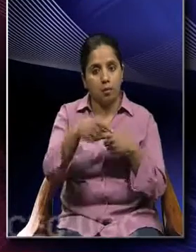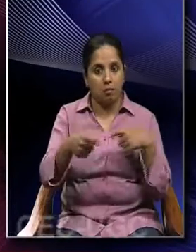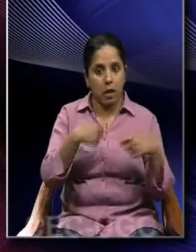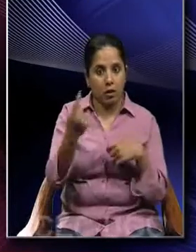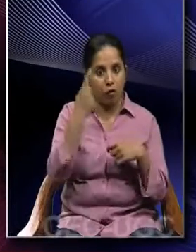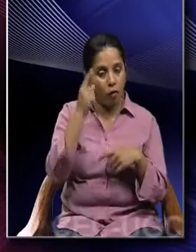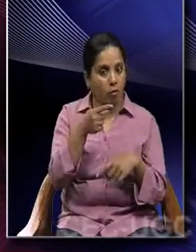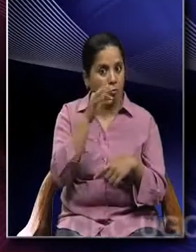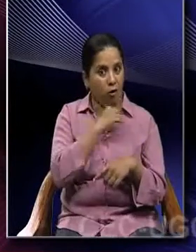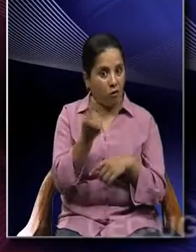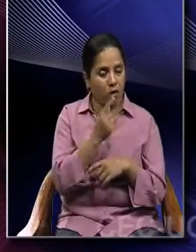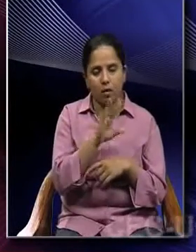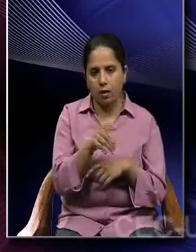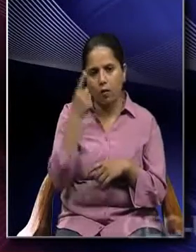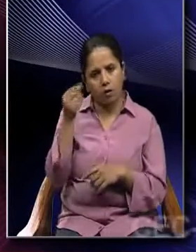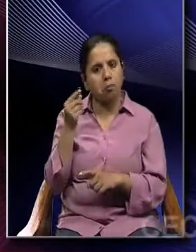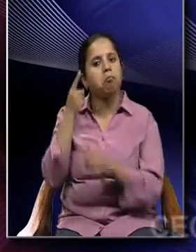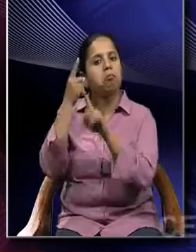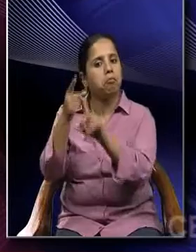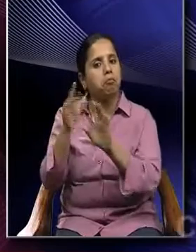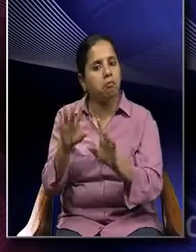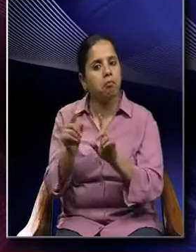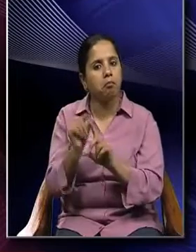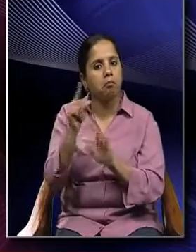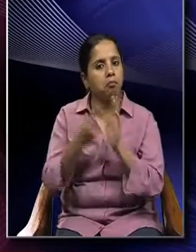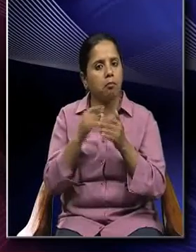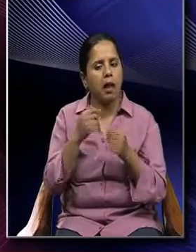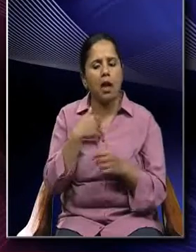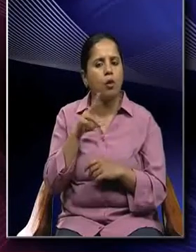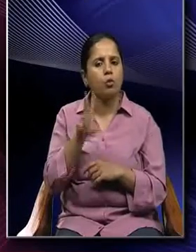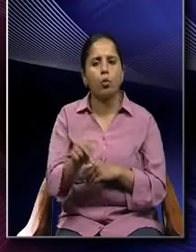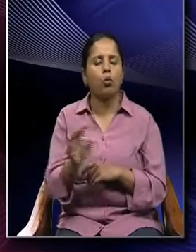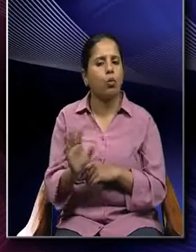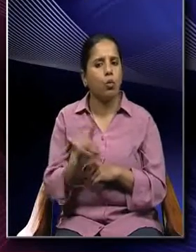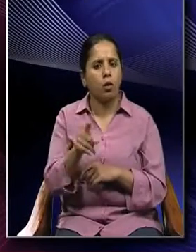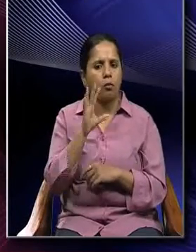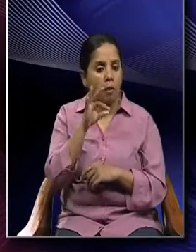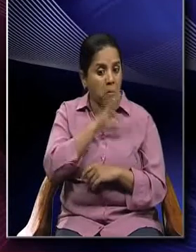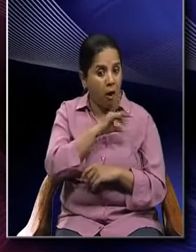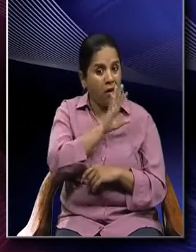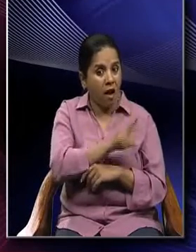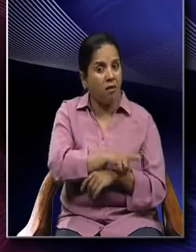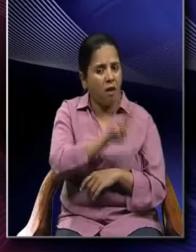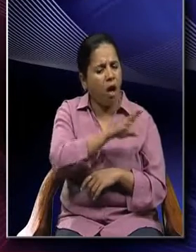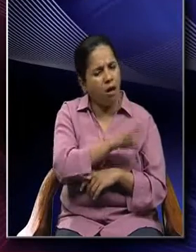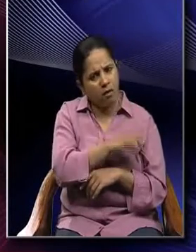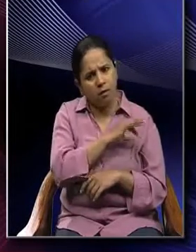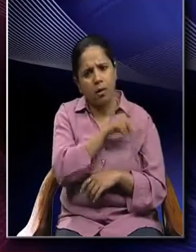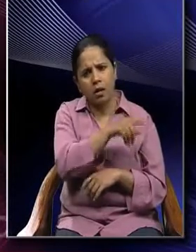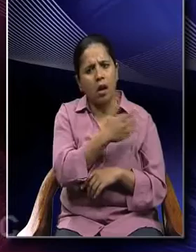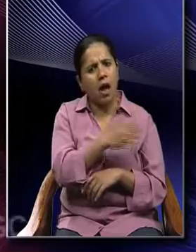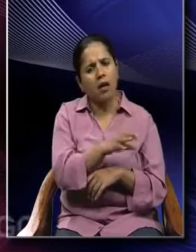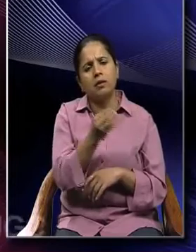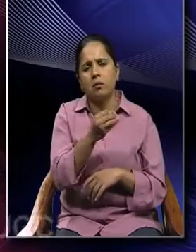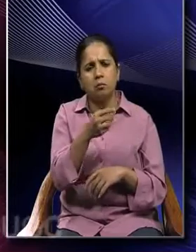profit but also for the purpose. So we don't deny to the relevance of profit. No business can survive without